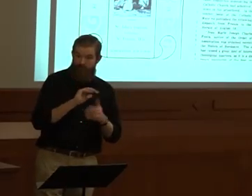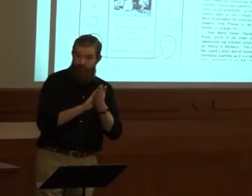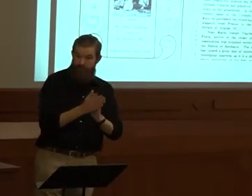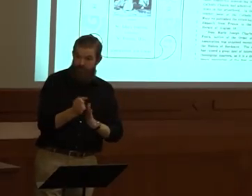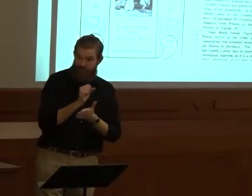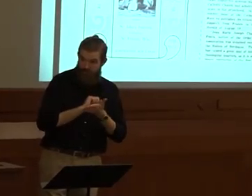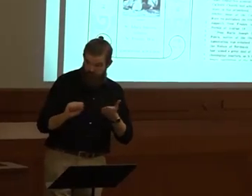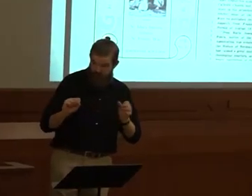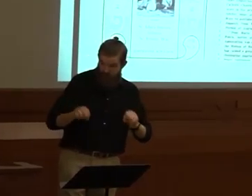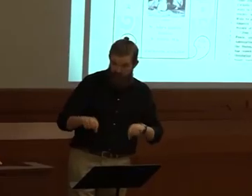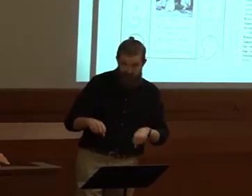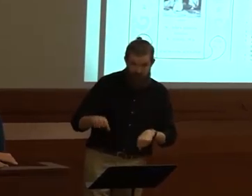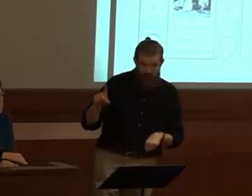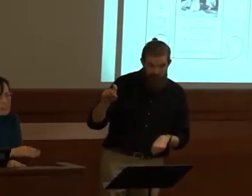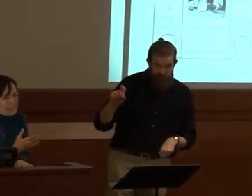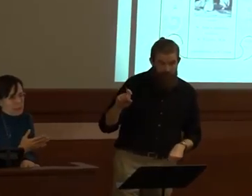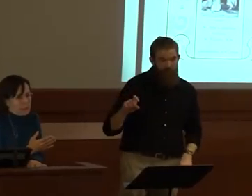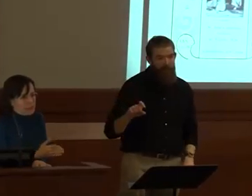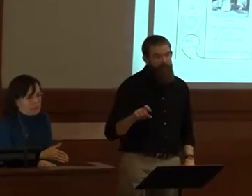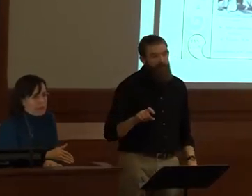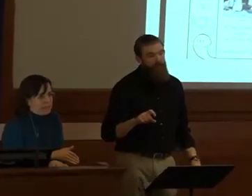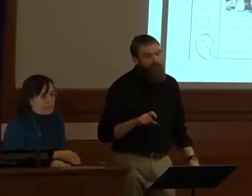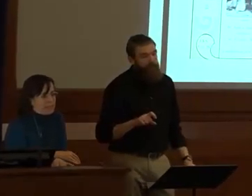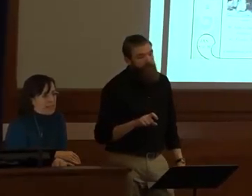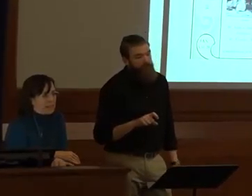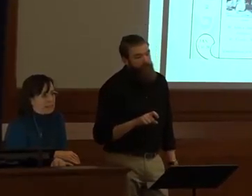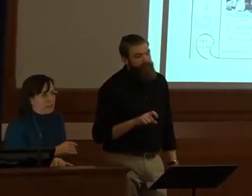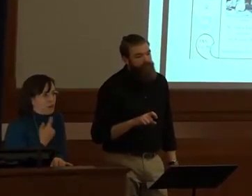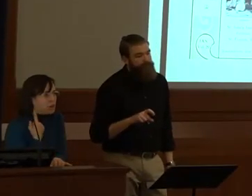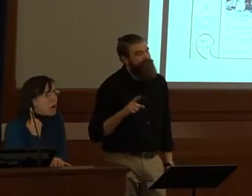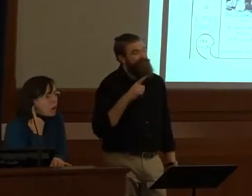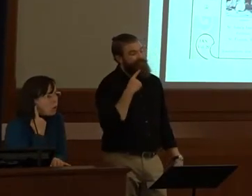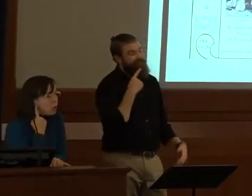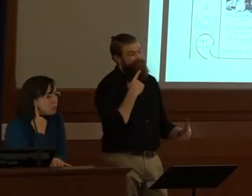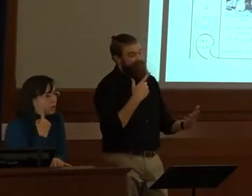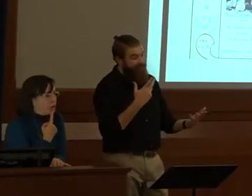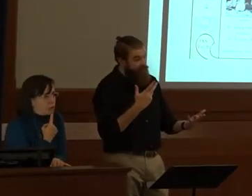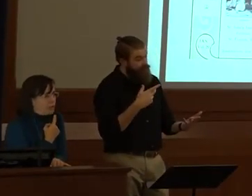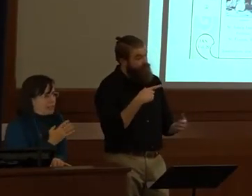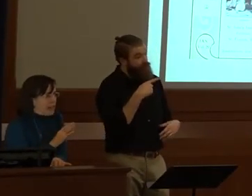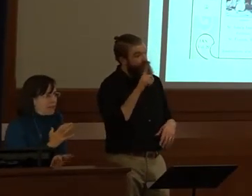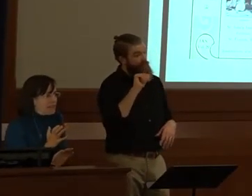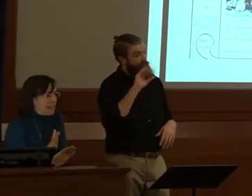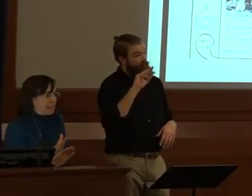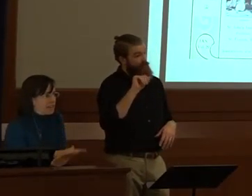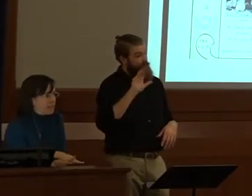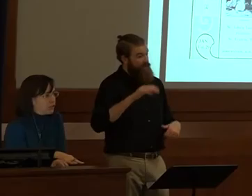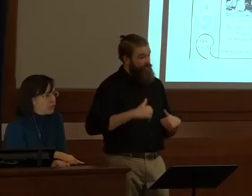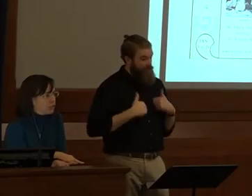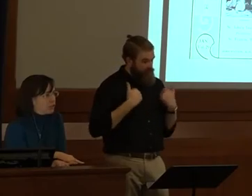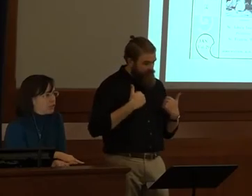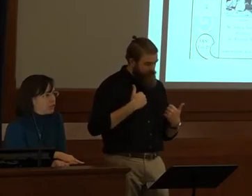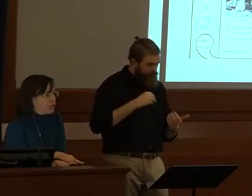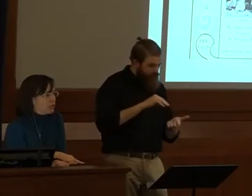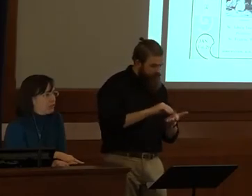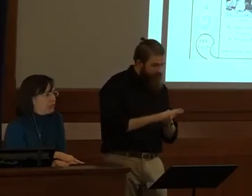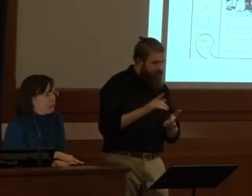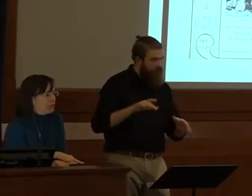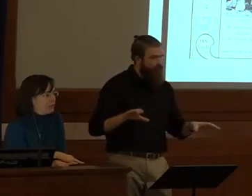that kind. But the point that I wanted to make is that there are no culturally deaf saints in the church.